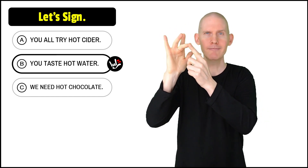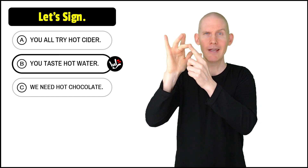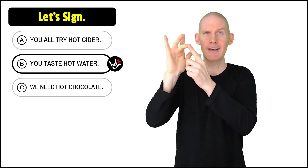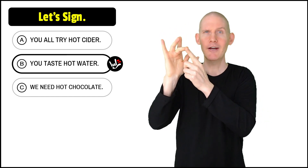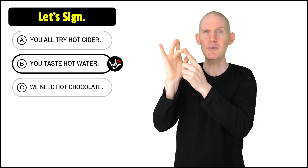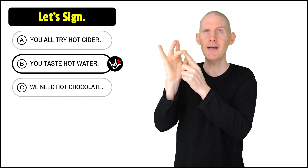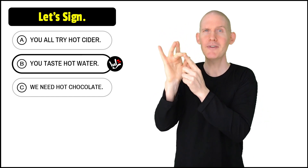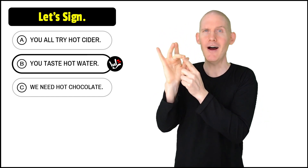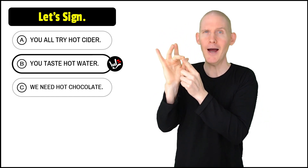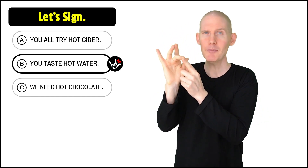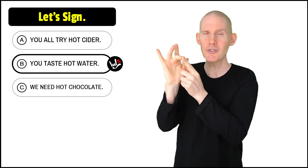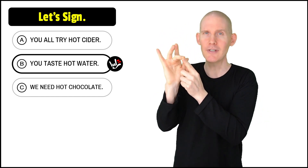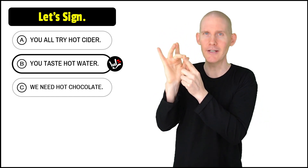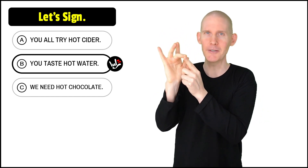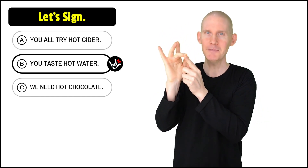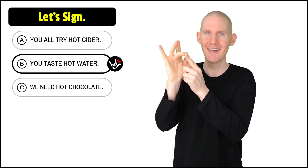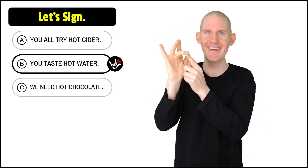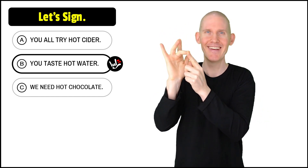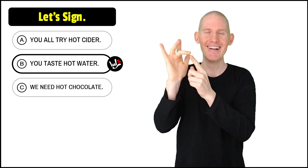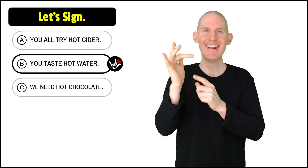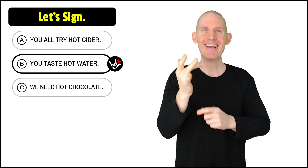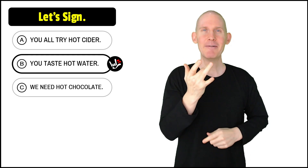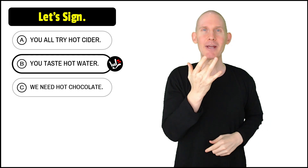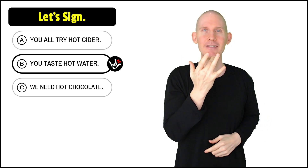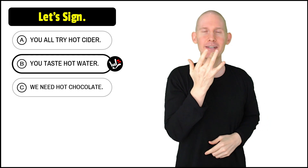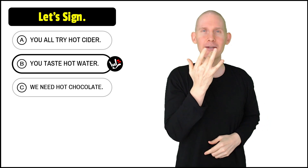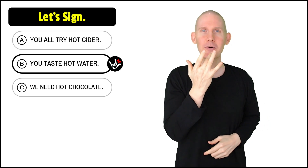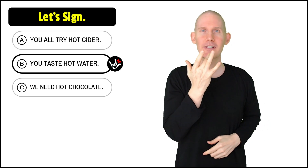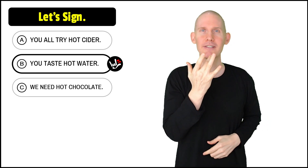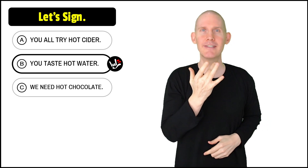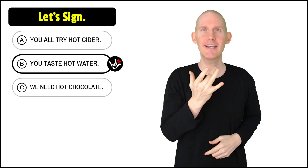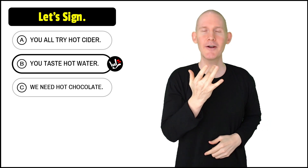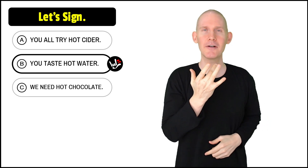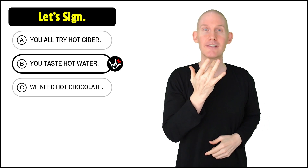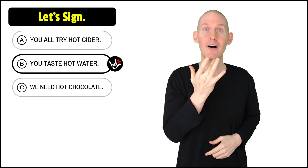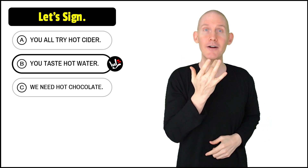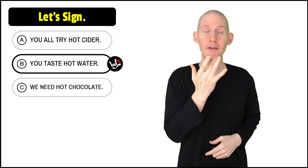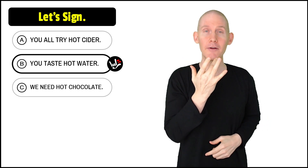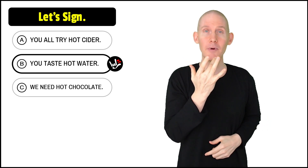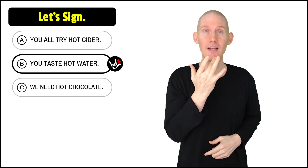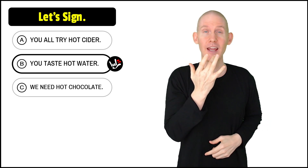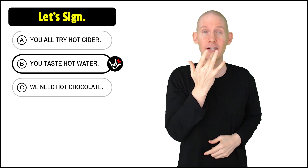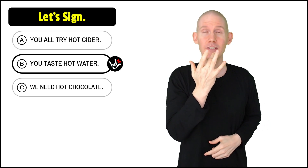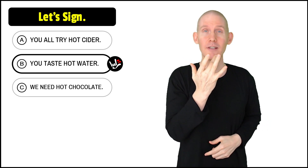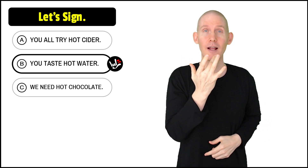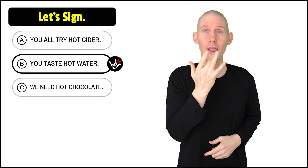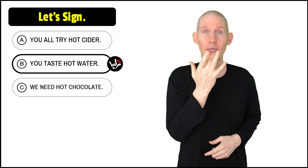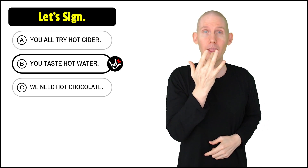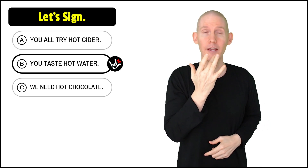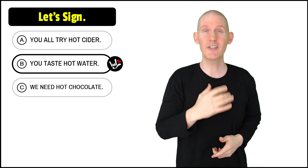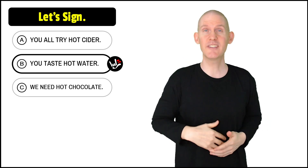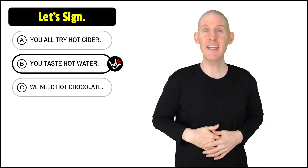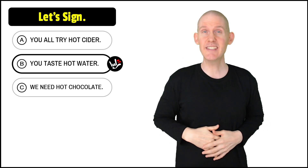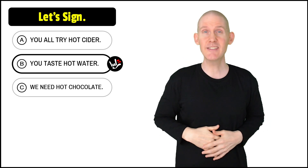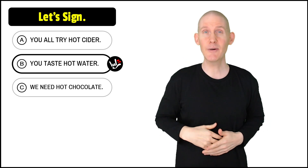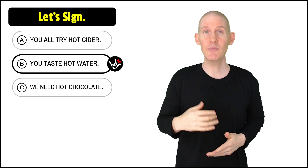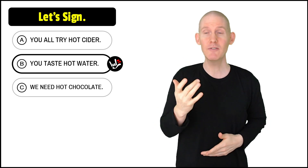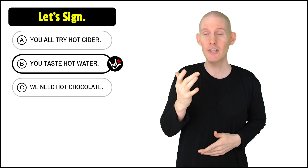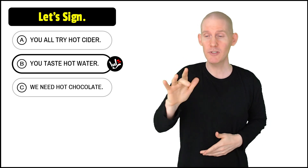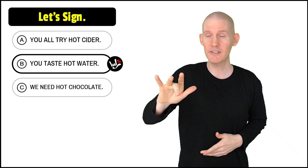Now you have an option here. Basically, we're going to stick out our tongue a little bit, and just like you're tasting something, right? You just